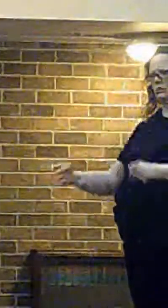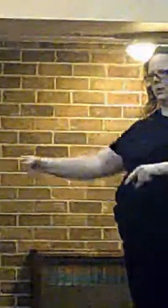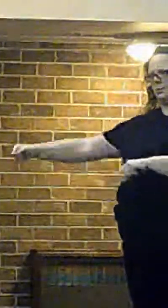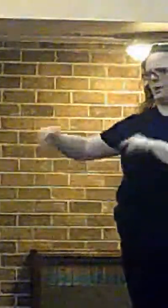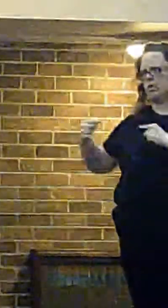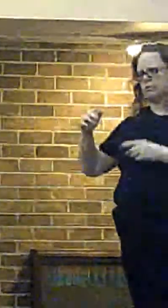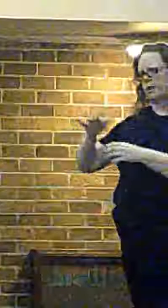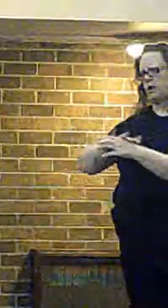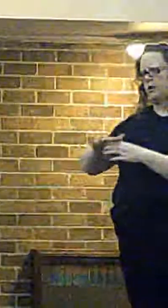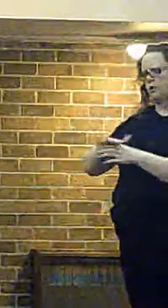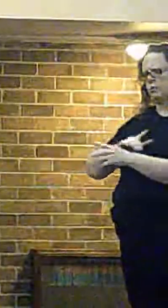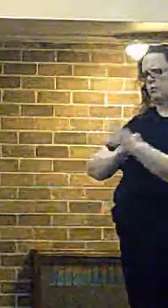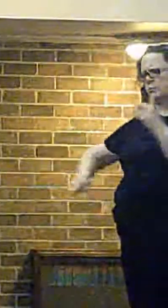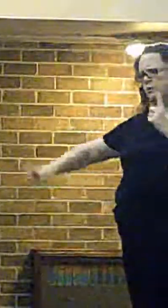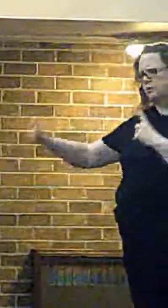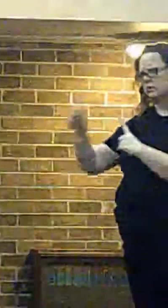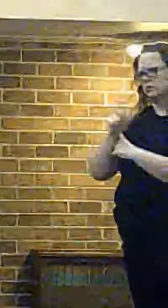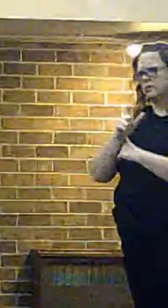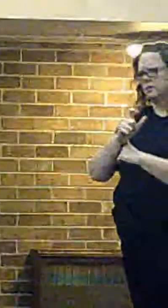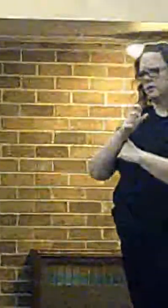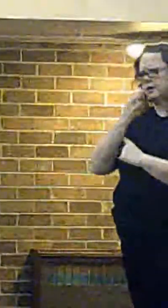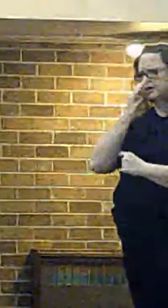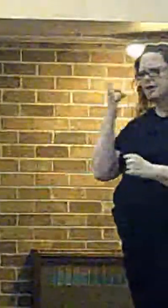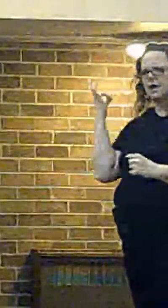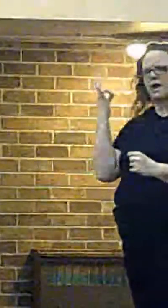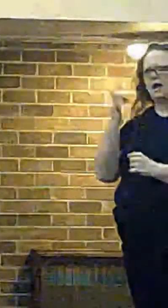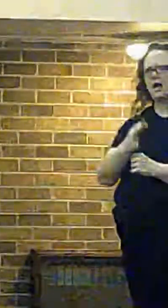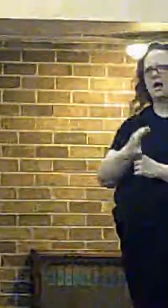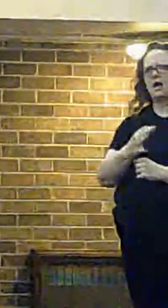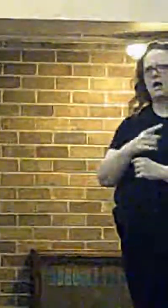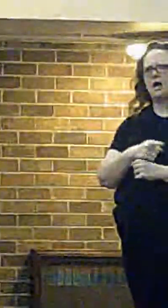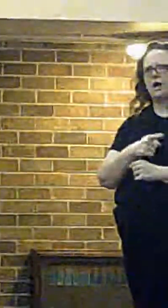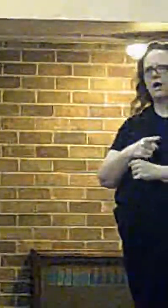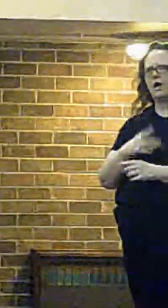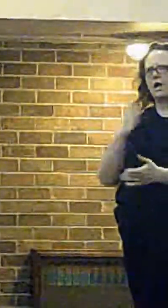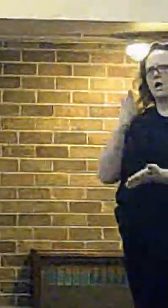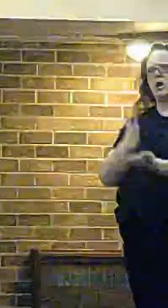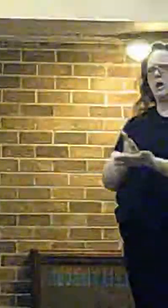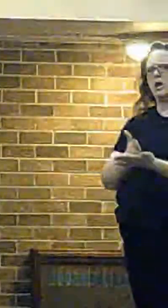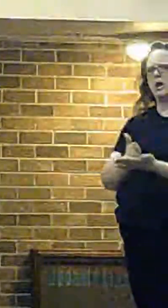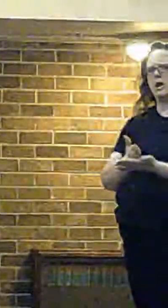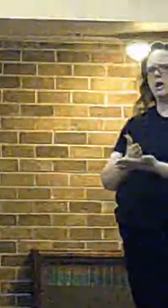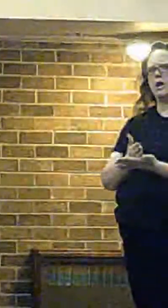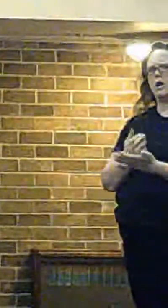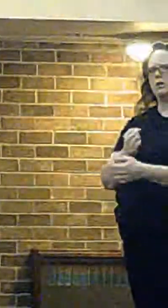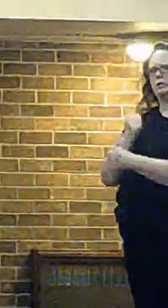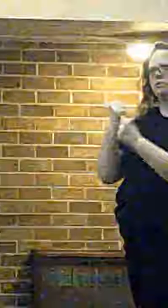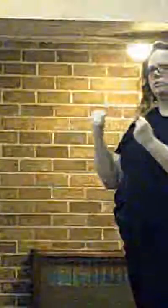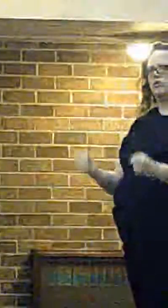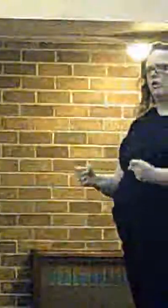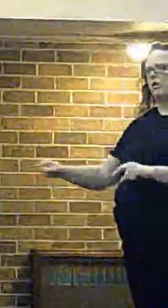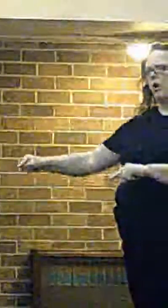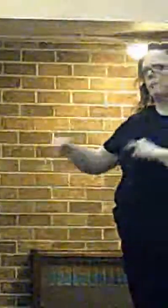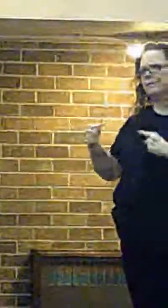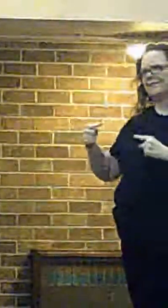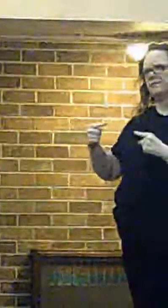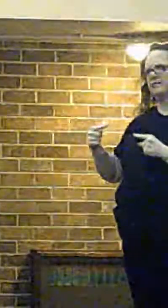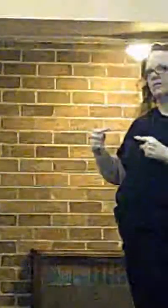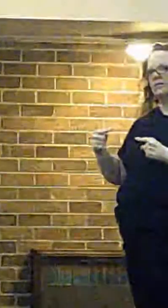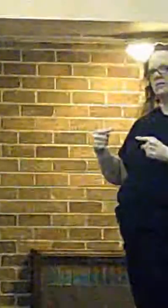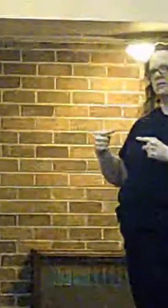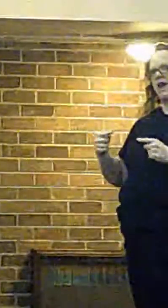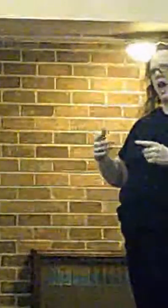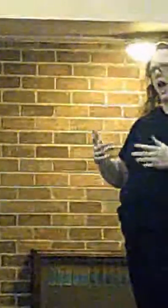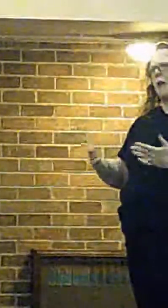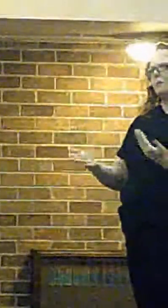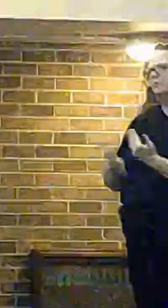community, can I ask you, when you wrote this report, what your definition was of strong opposition? How